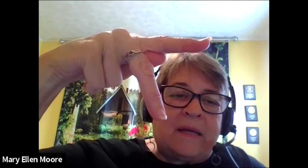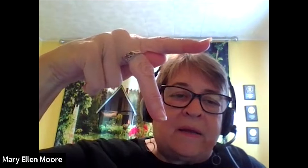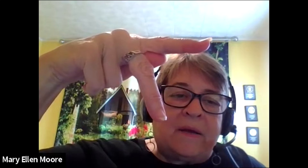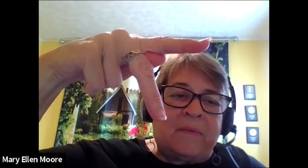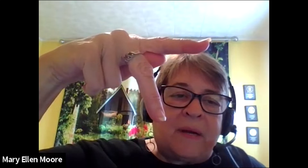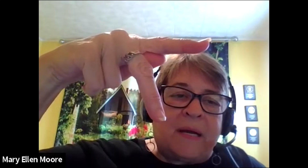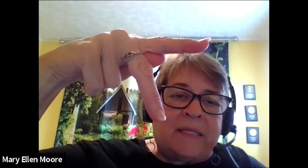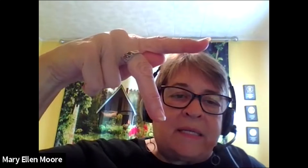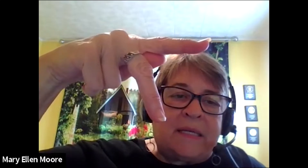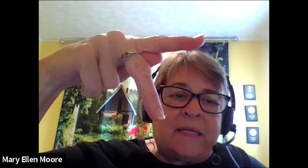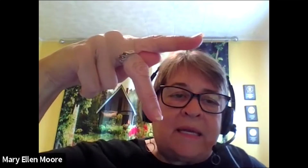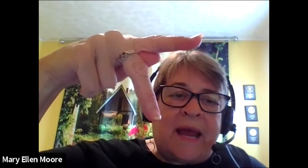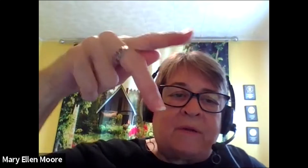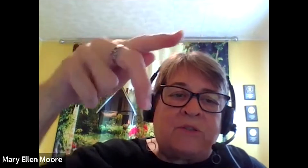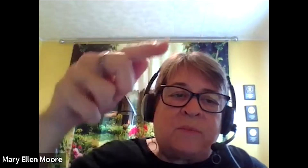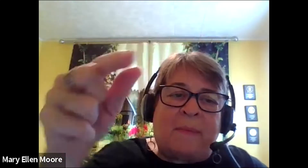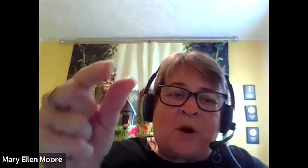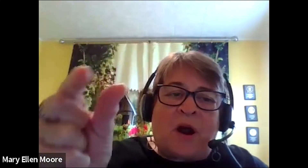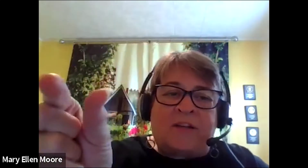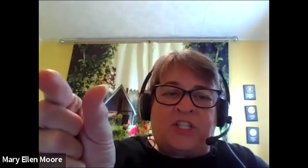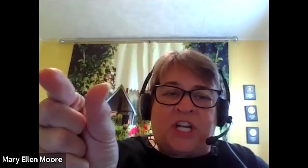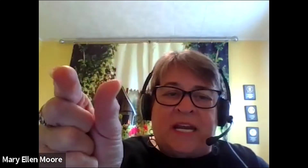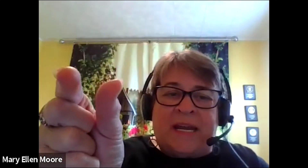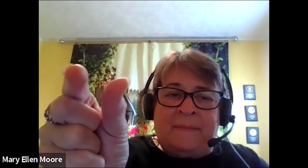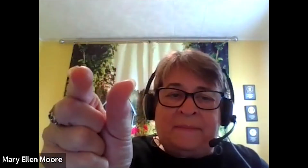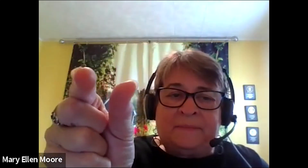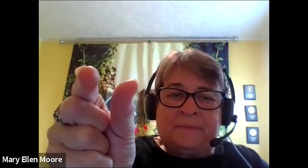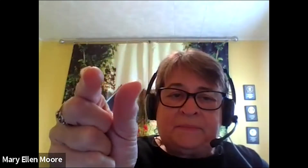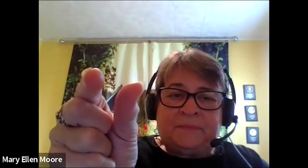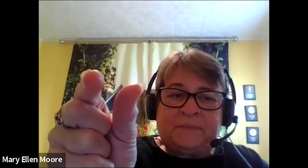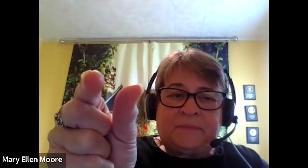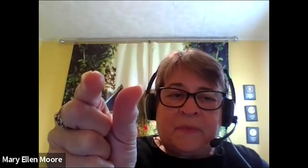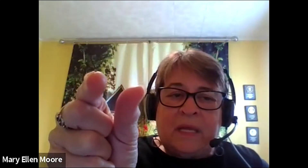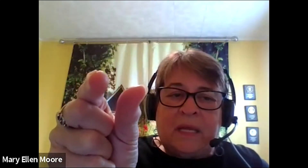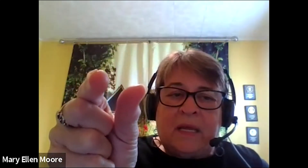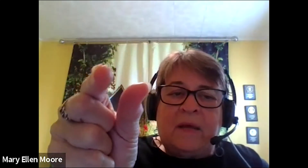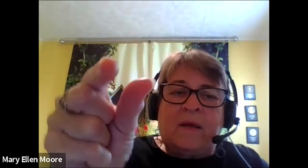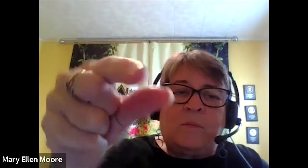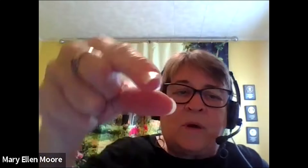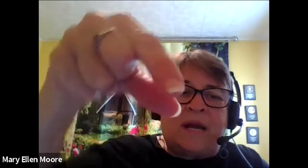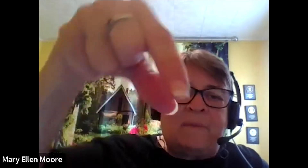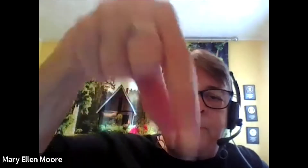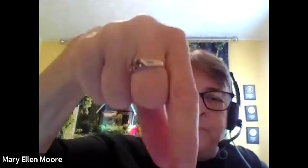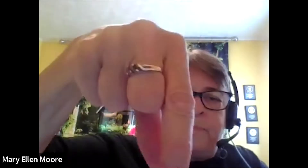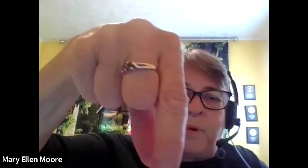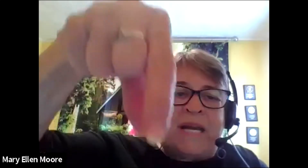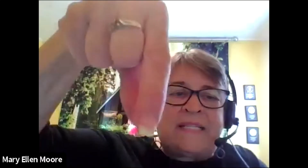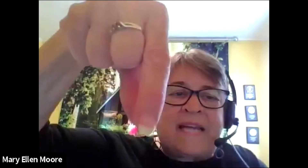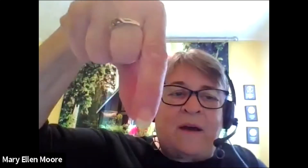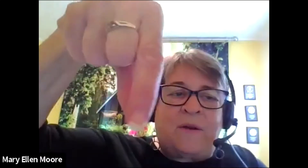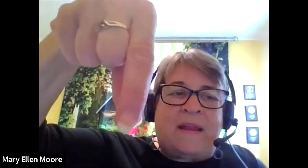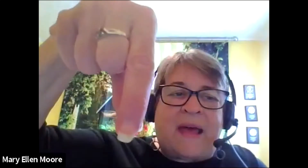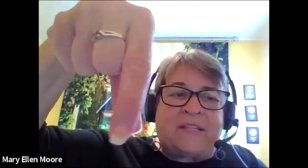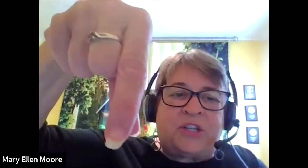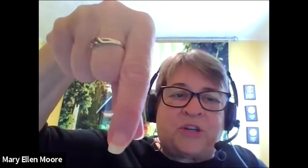All right. Now, do you remember our G? We're going to point it down, and that's your